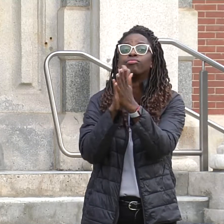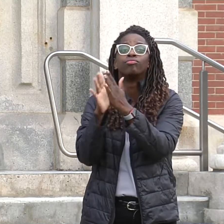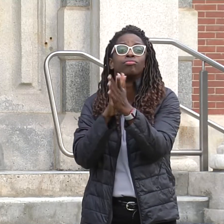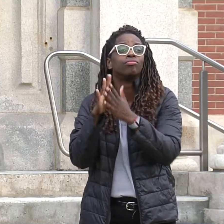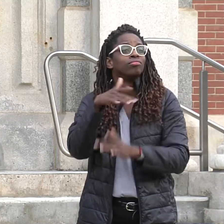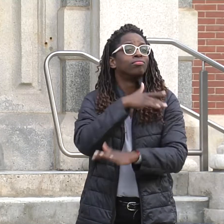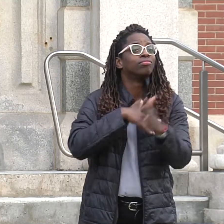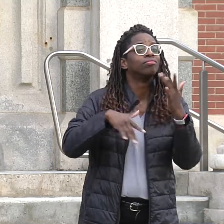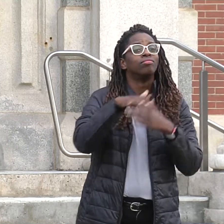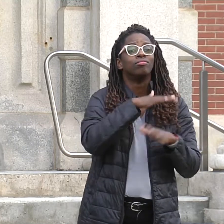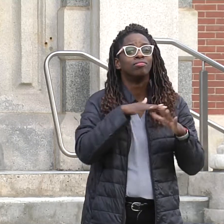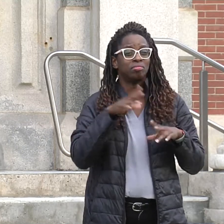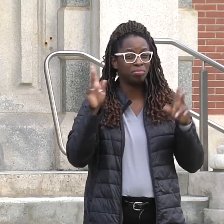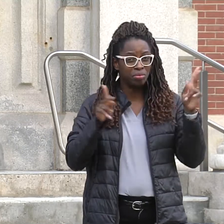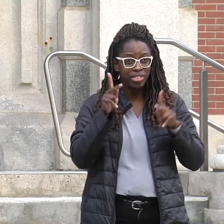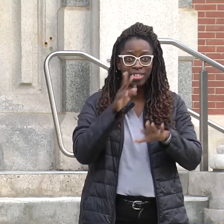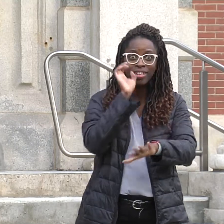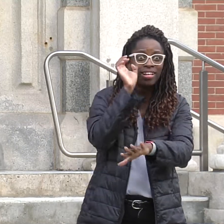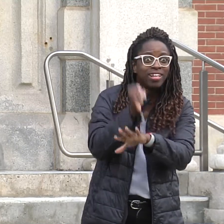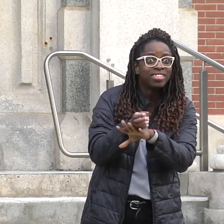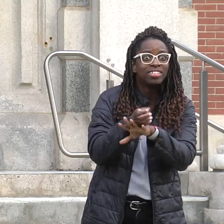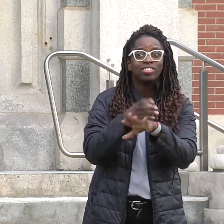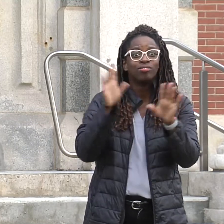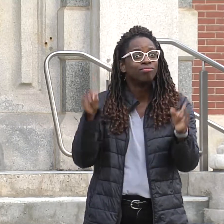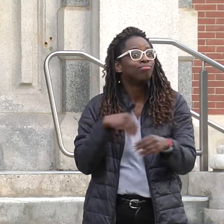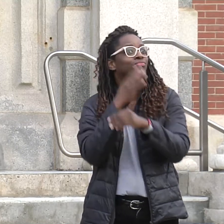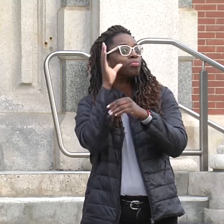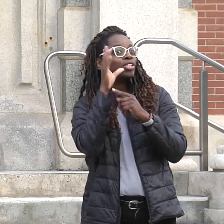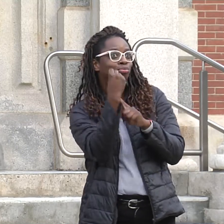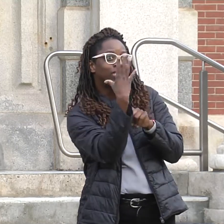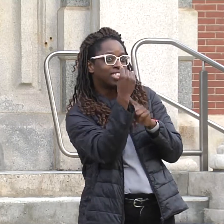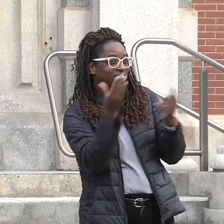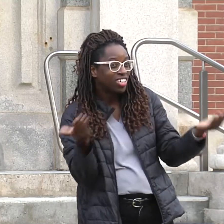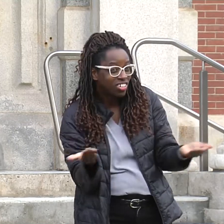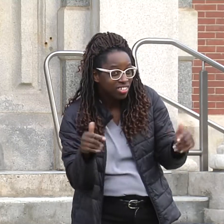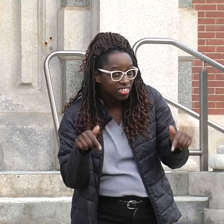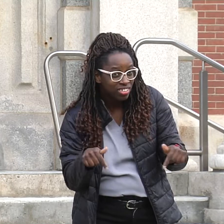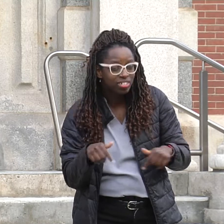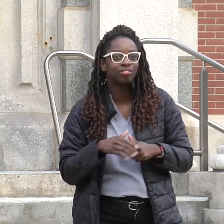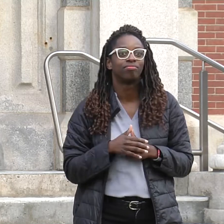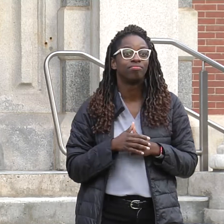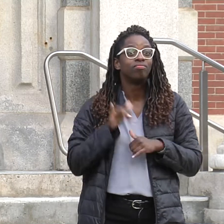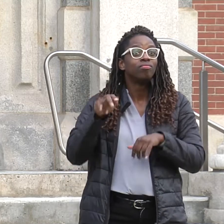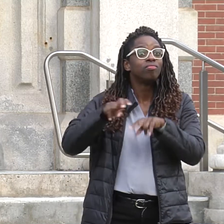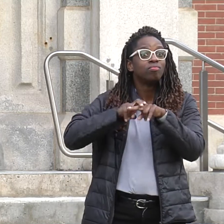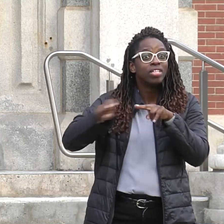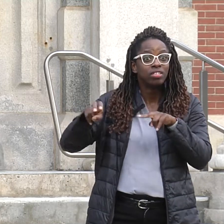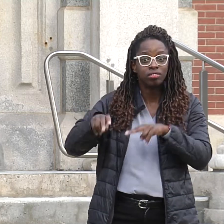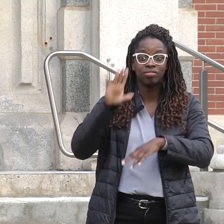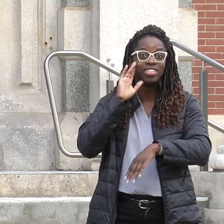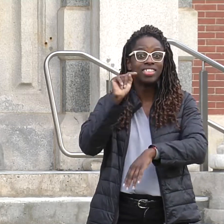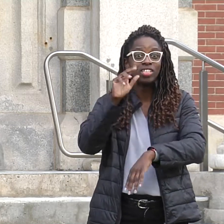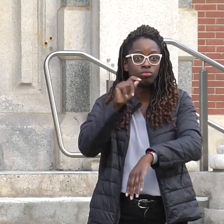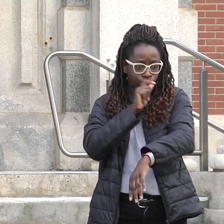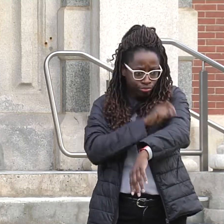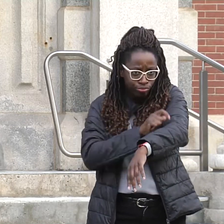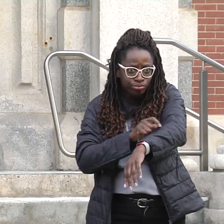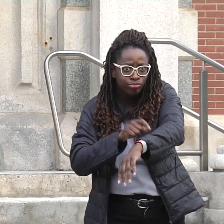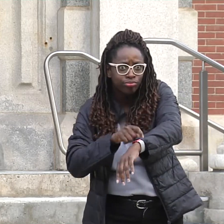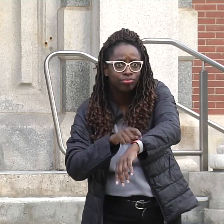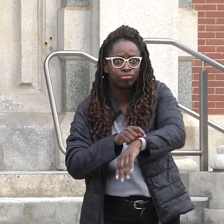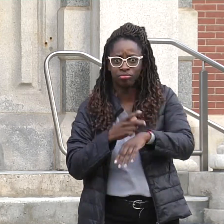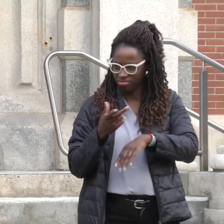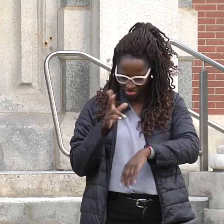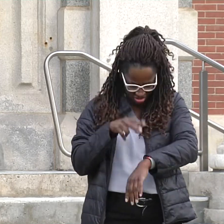taken there. And I recently got an email, someone had tattooed the bench on their arm because it exemplified for them all that was